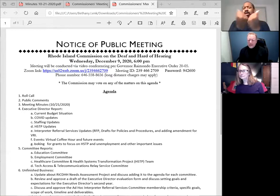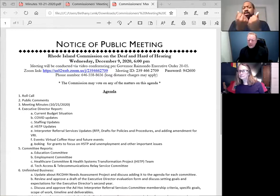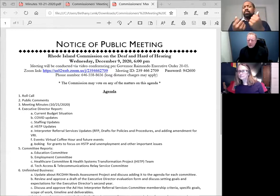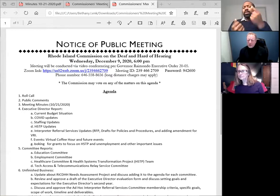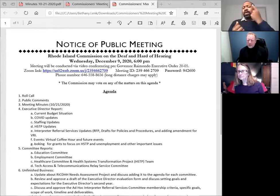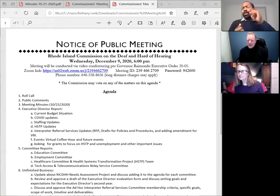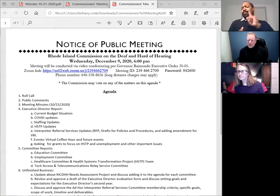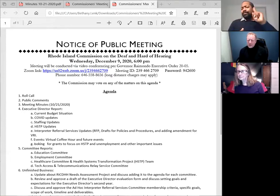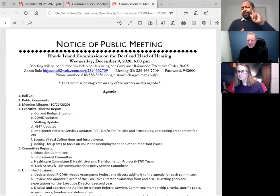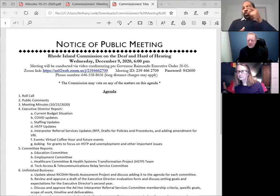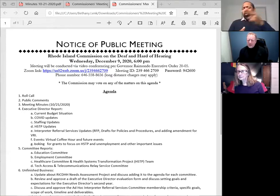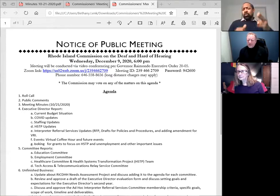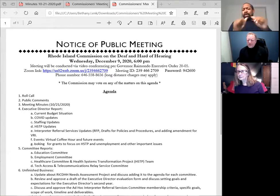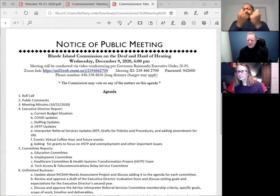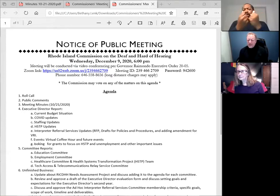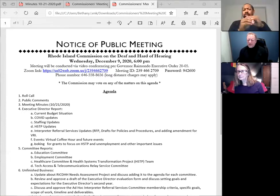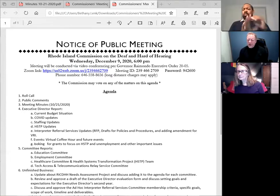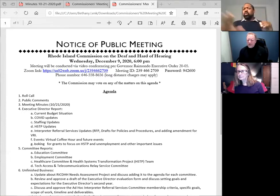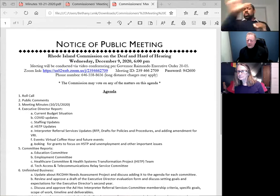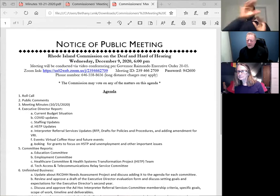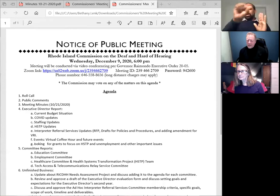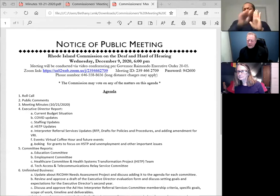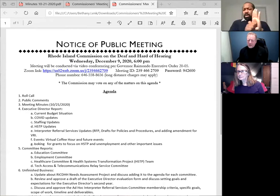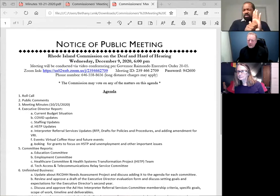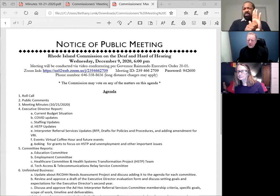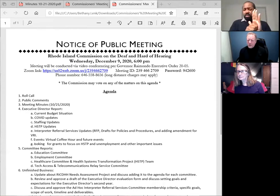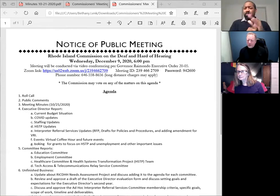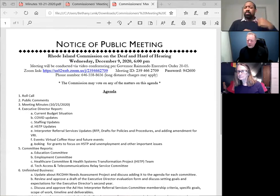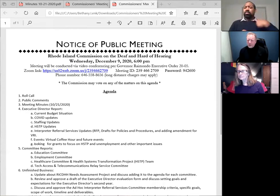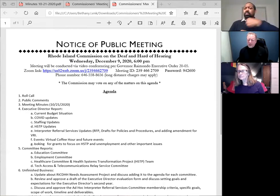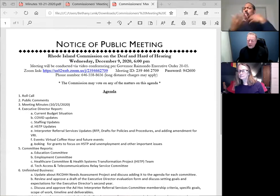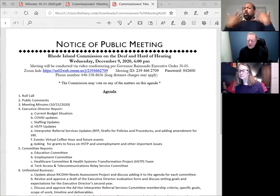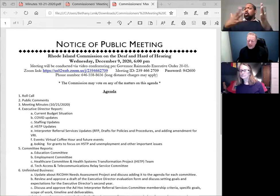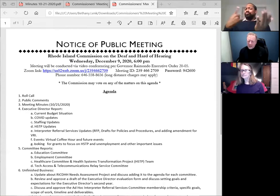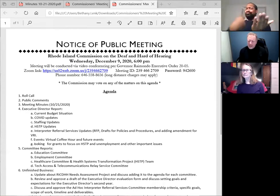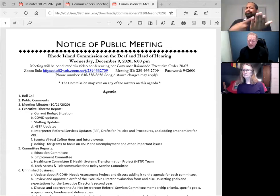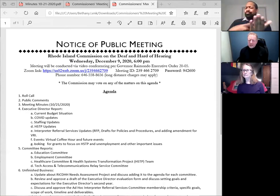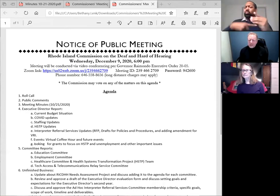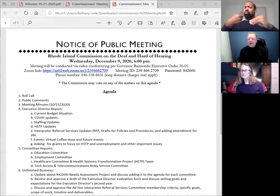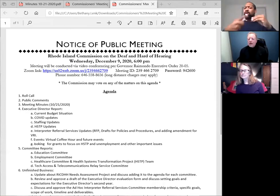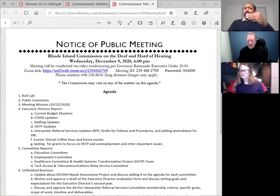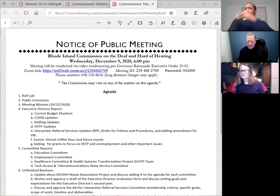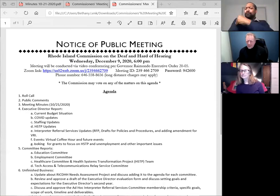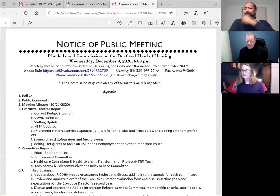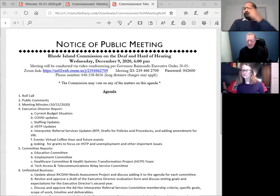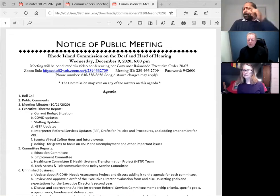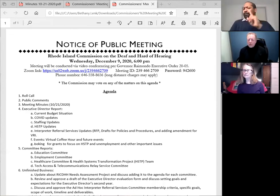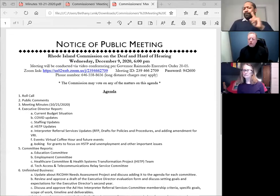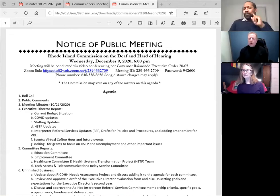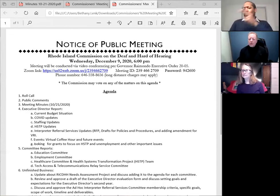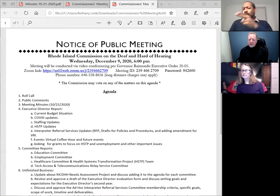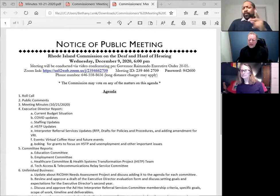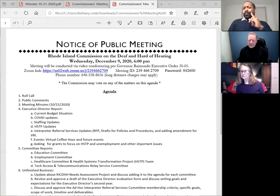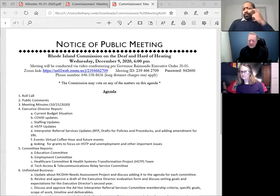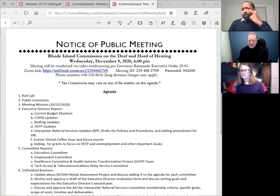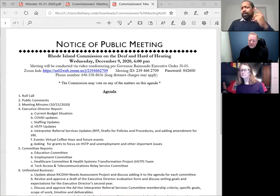the National Agency for Deaf and Hard of Hearing Agencies throughout the entire United States. We had this meeting and we were talking